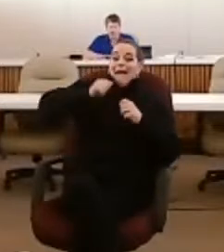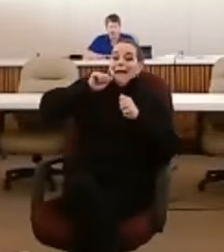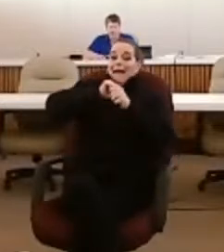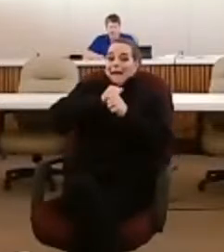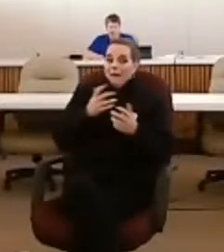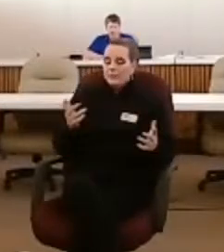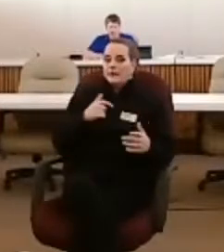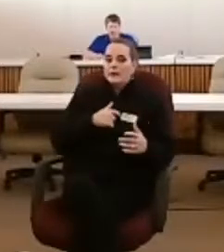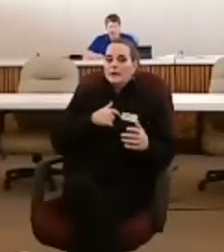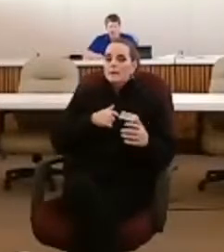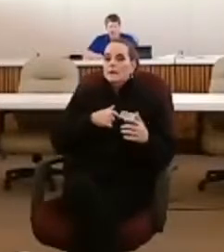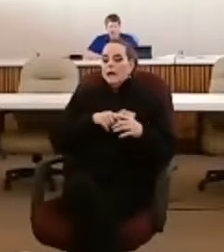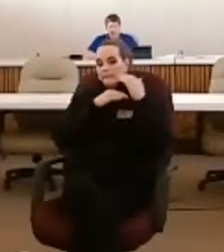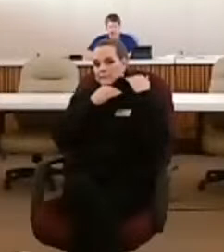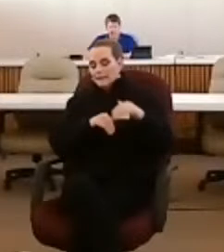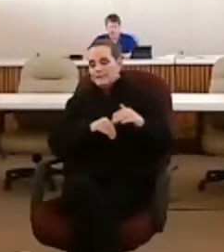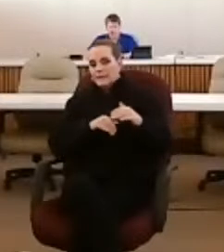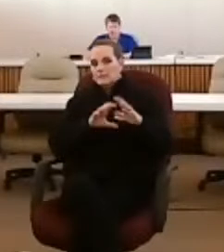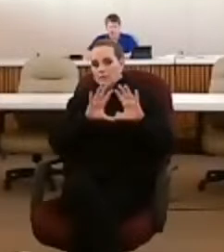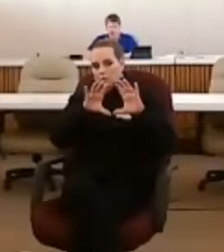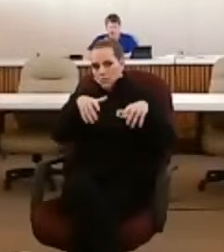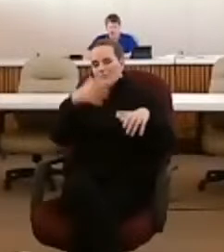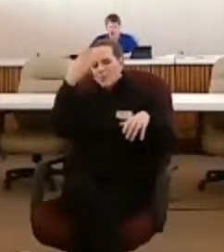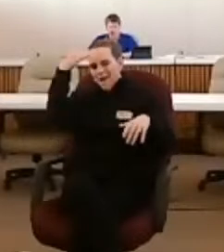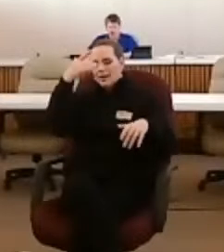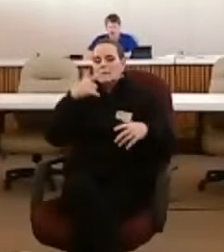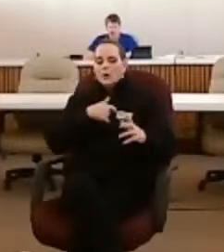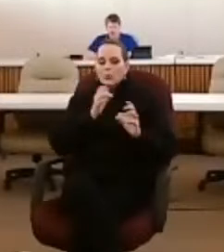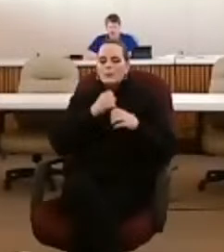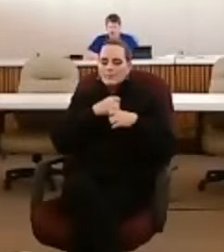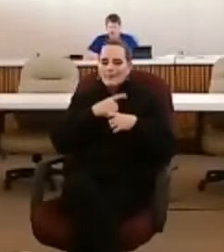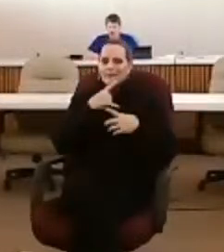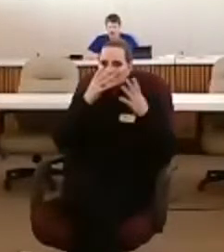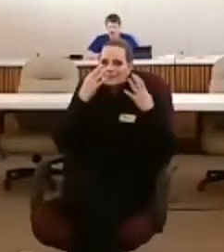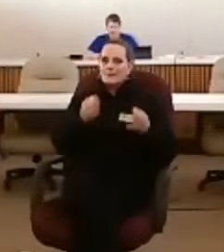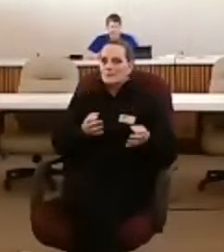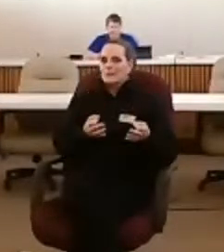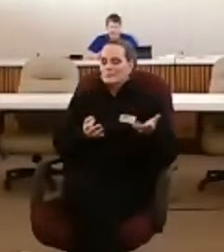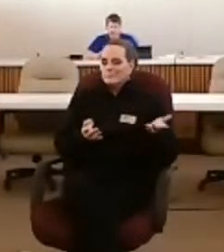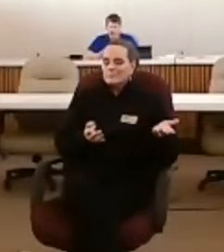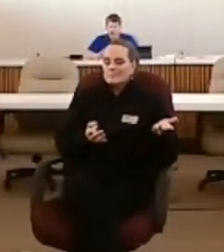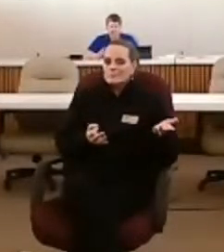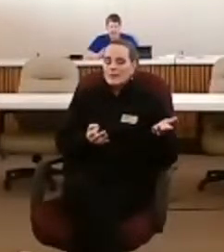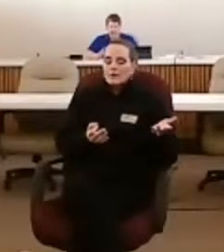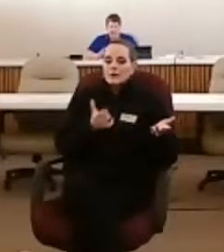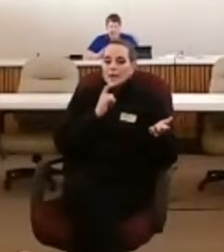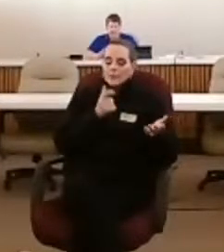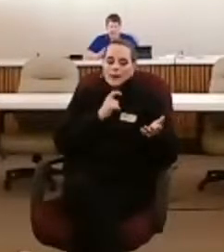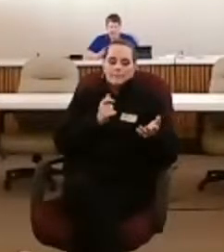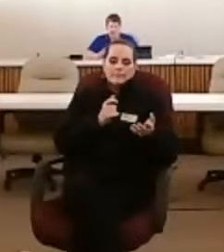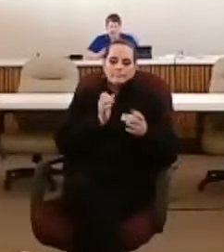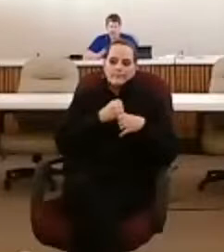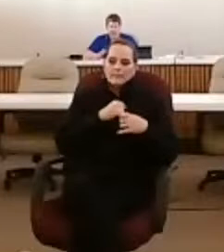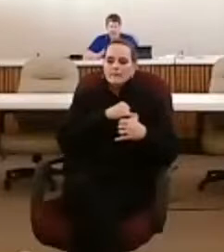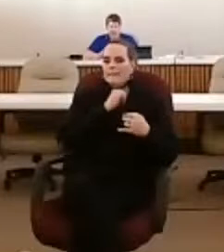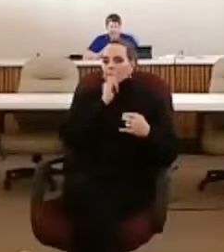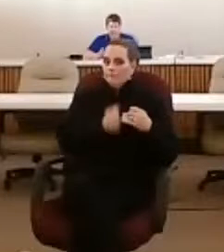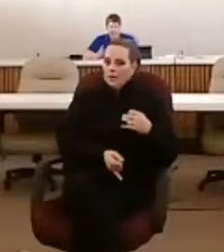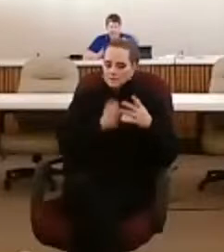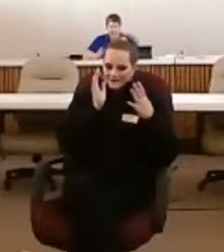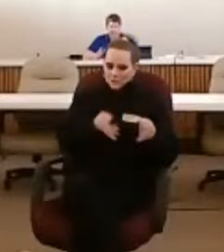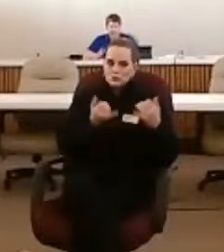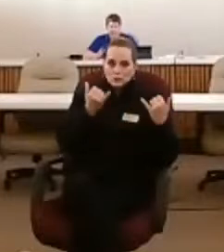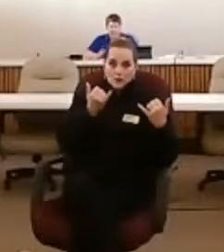restrictive category is because we're going to be making the decisions, and we're not making the final decisions tonight,